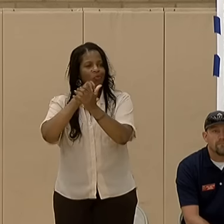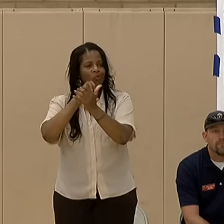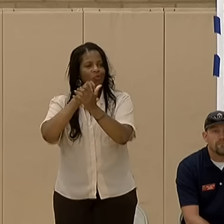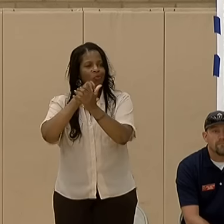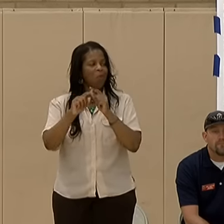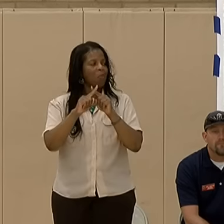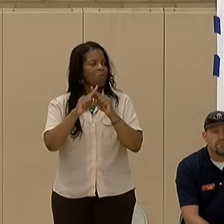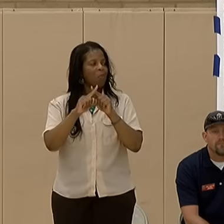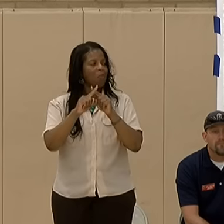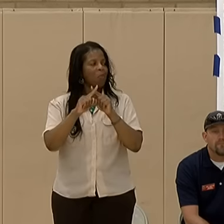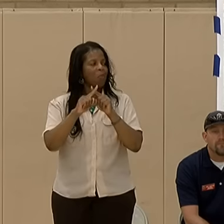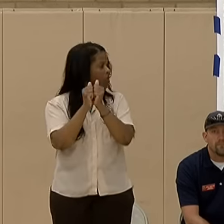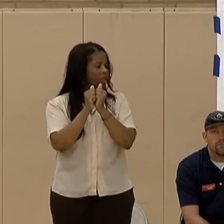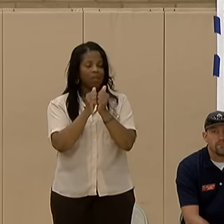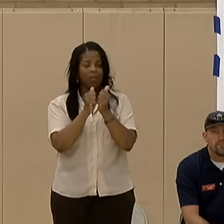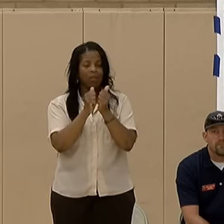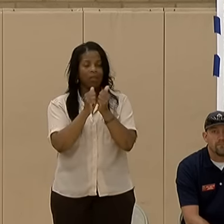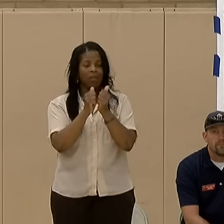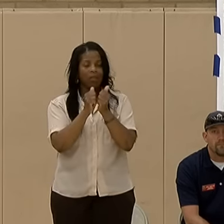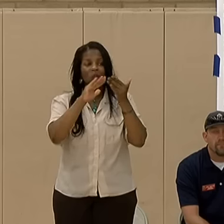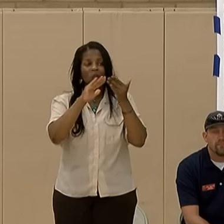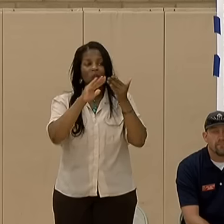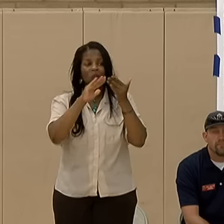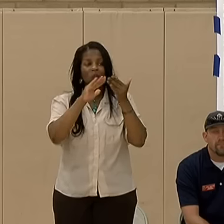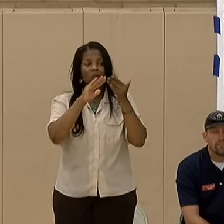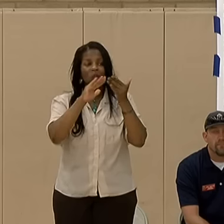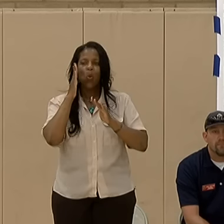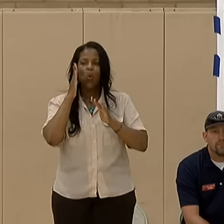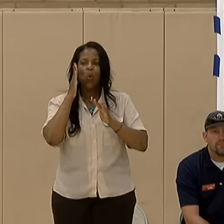as a community, we are going to recover.